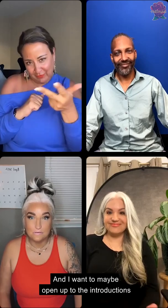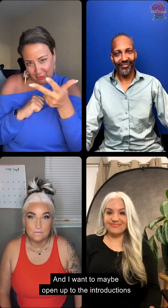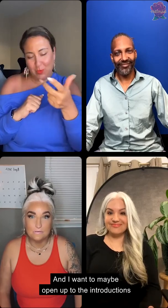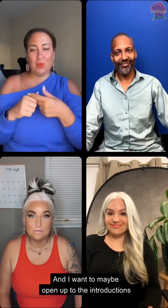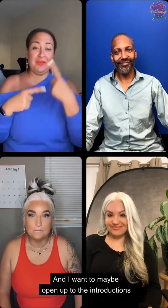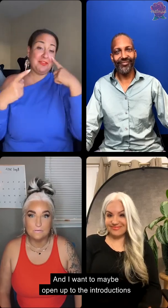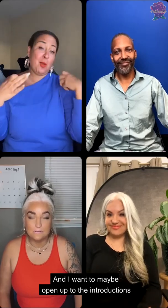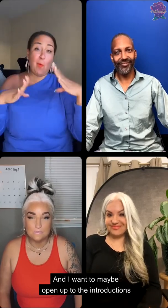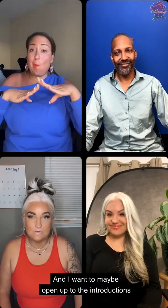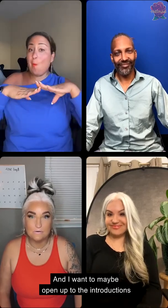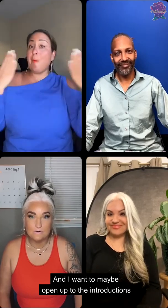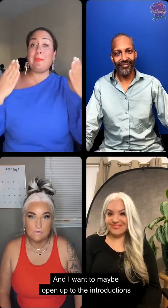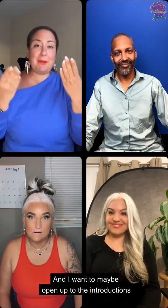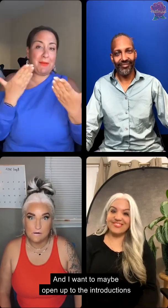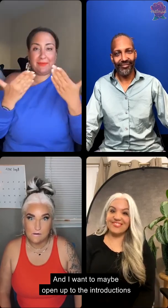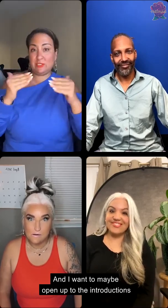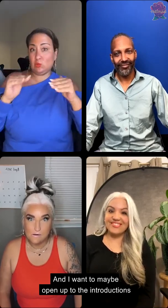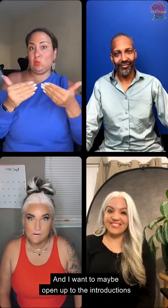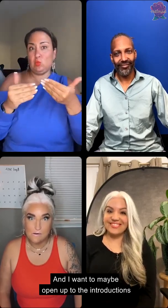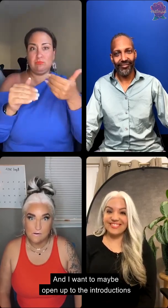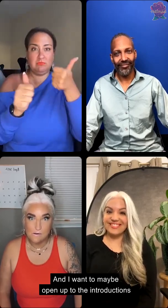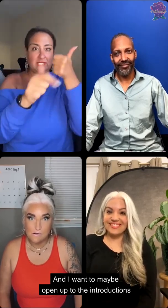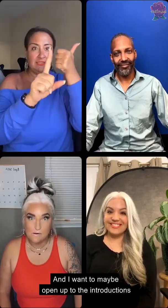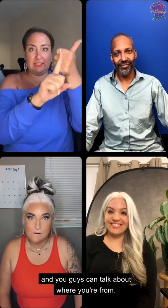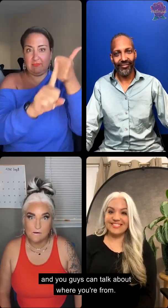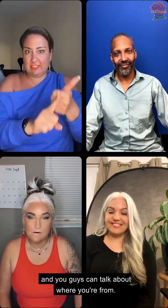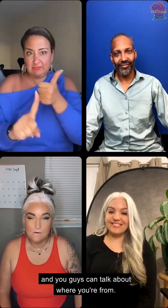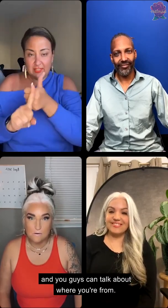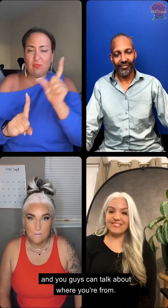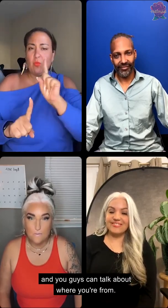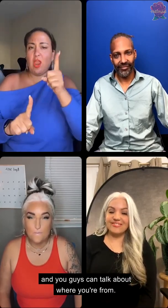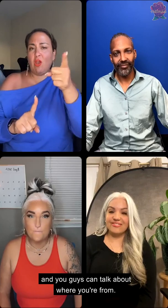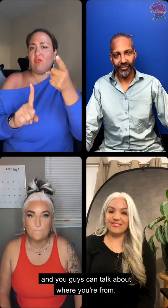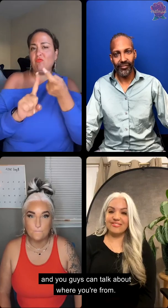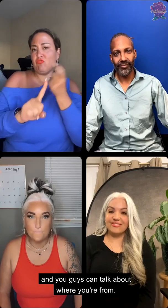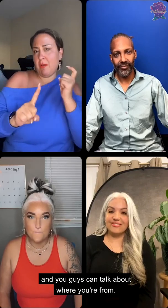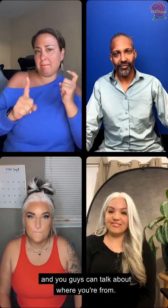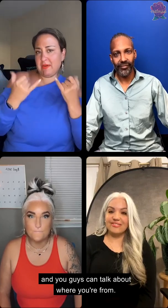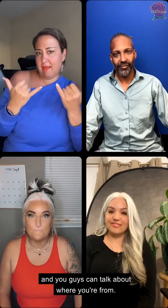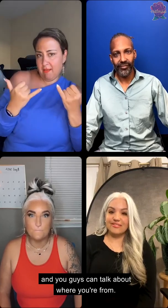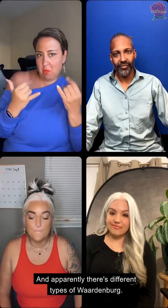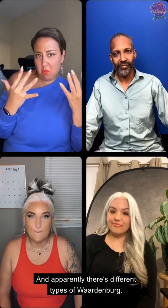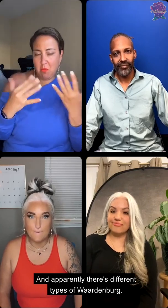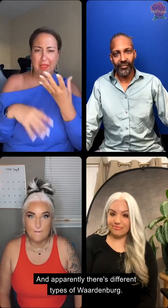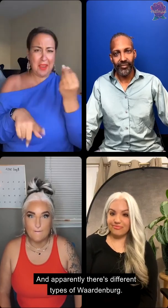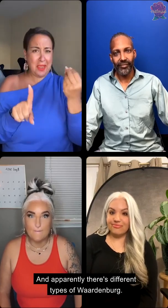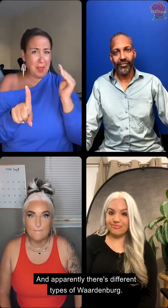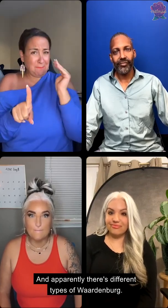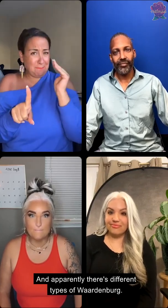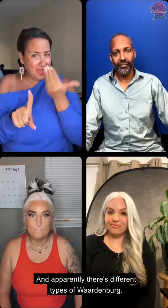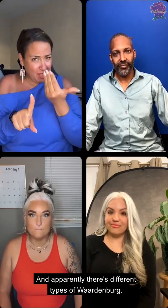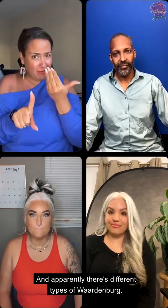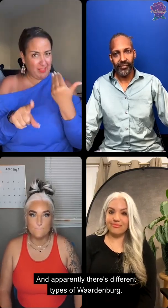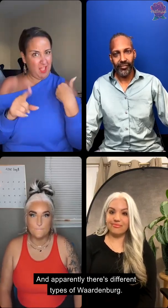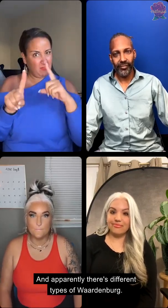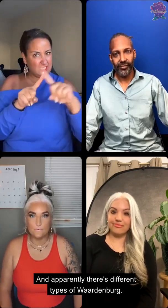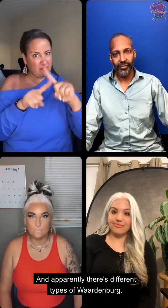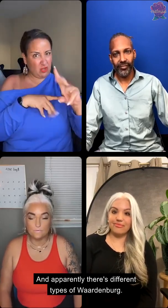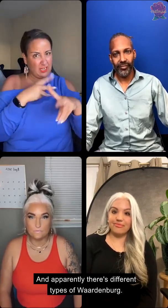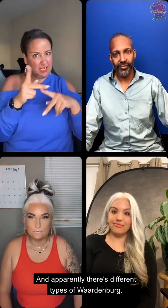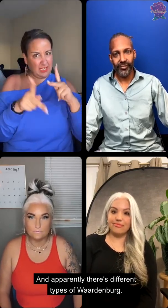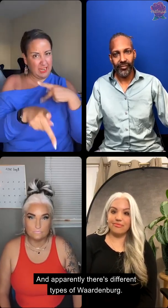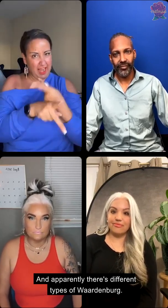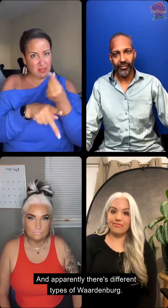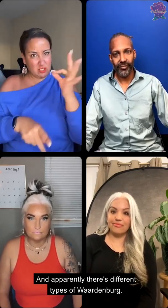three of you. And I want to maybe open up to the introductions and you guys can talk about where you're from. And apparently, there's